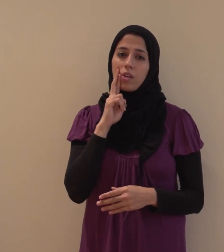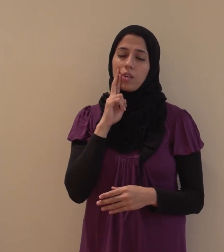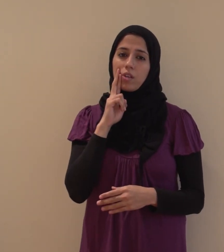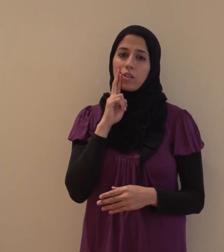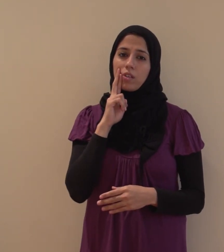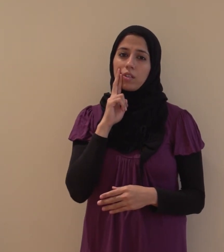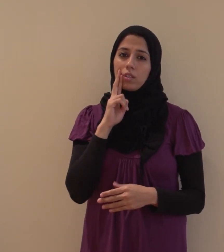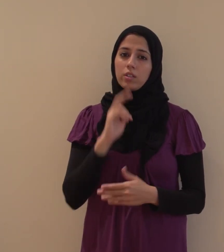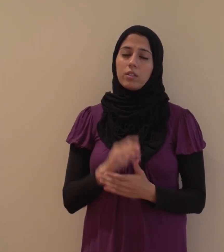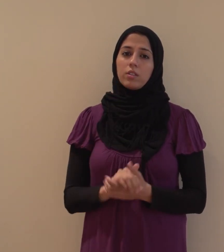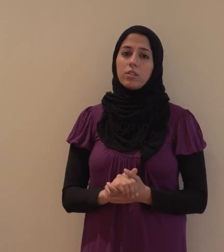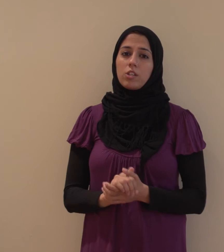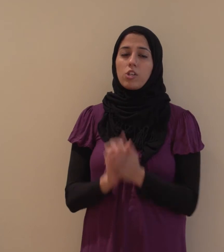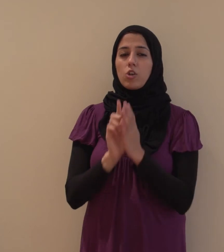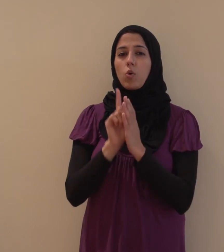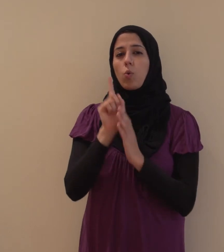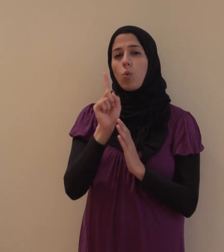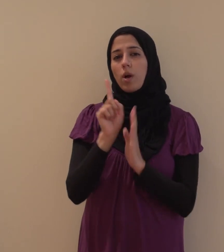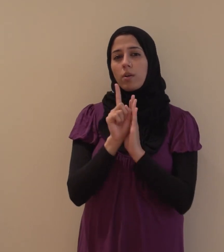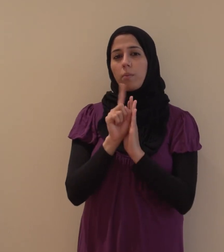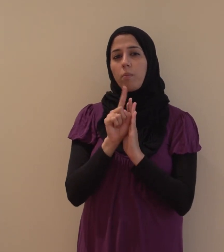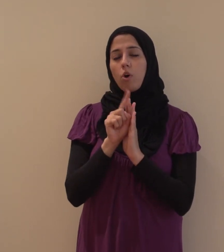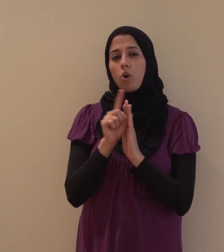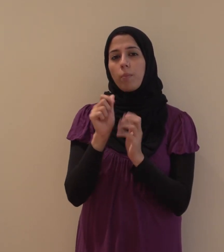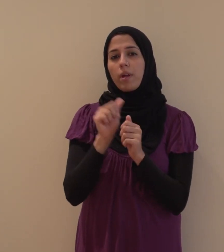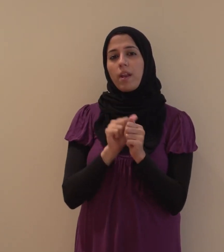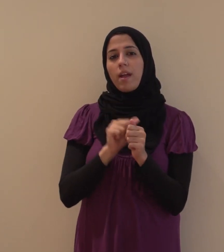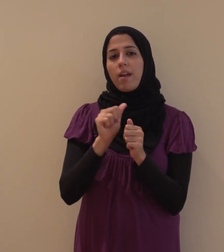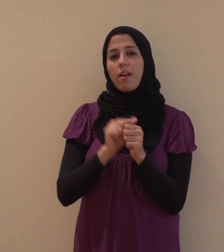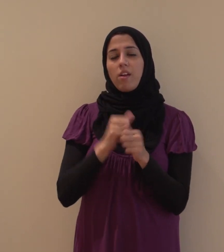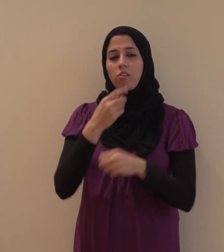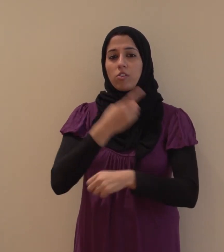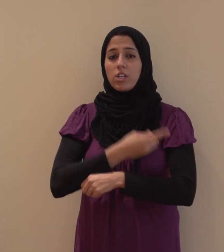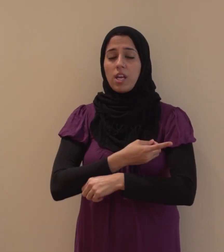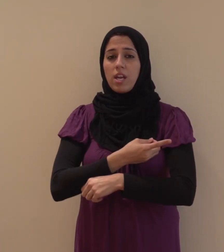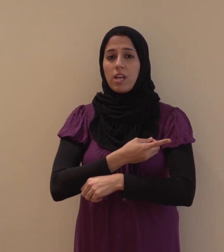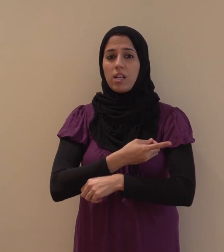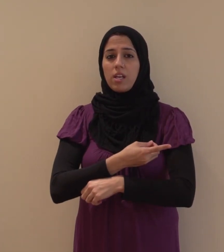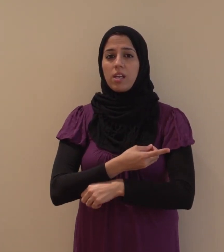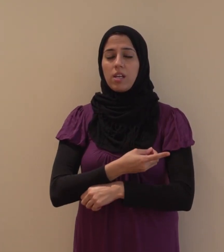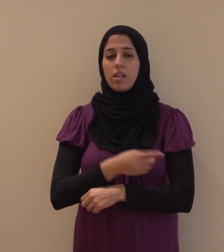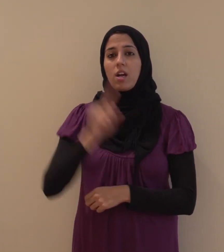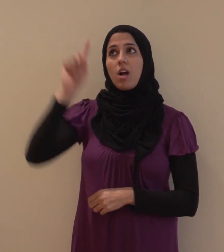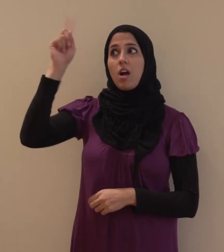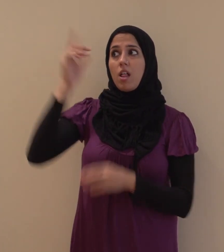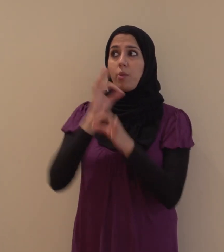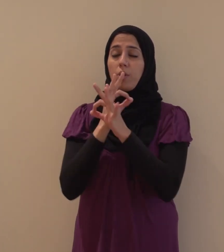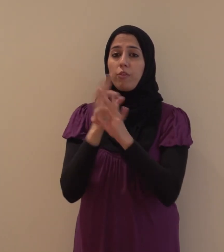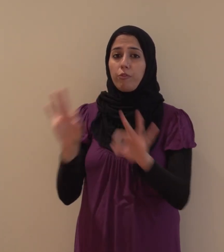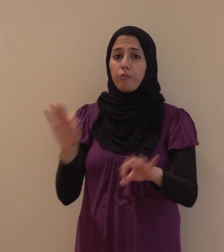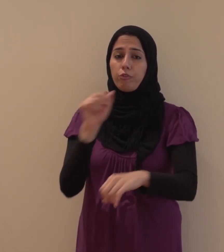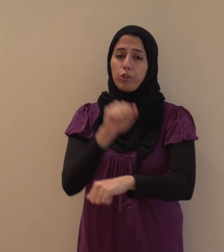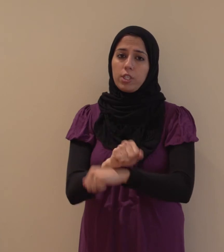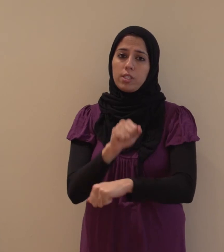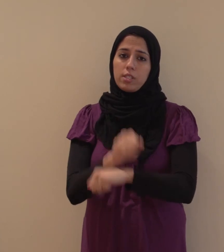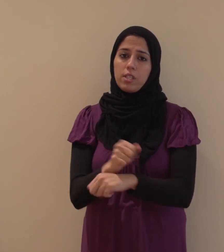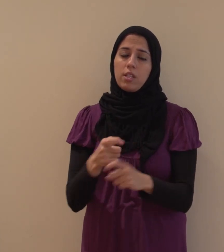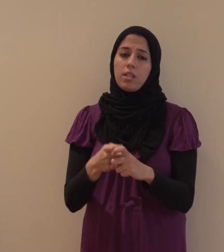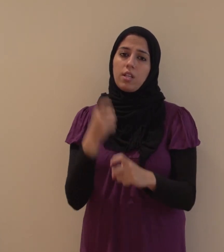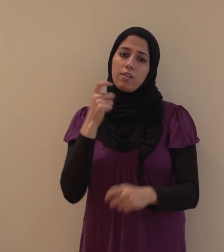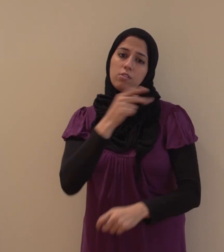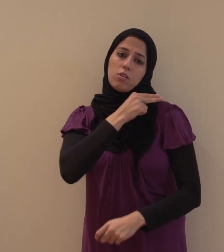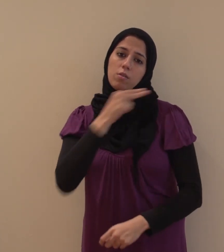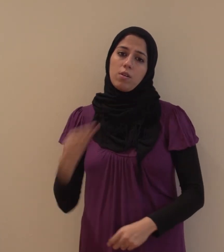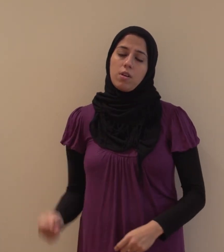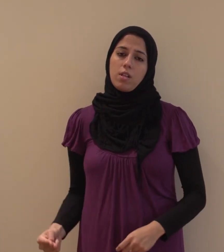freeing his slaves from the hellfire. And Allah's Messenger sallallahu alaihi wasallam has talked about that, where he said